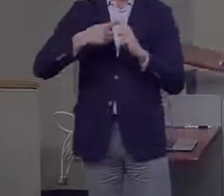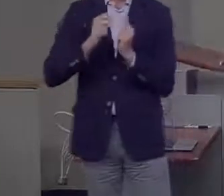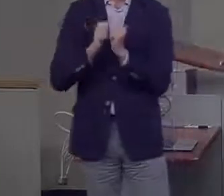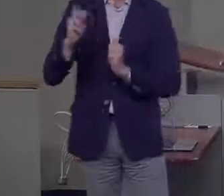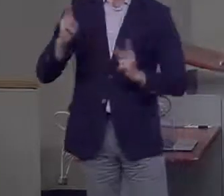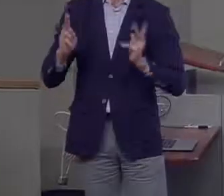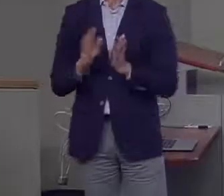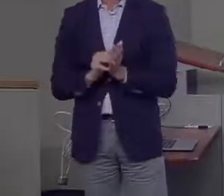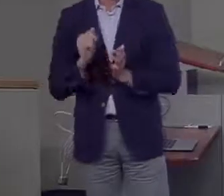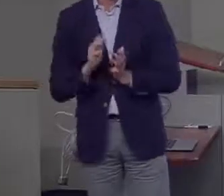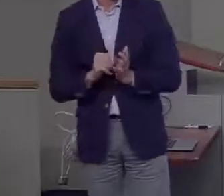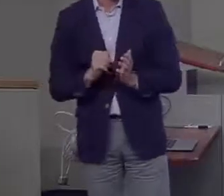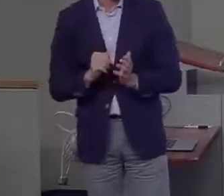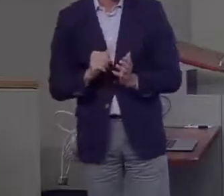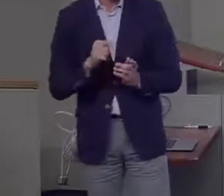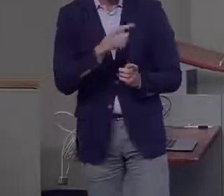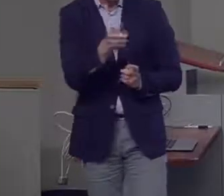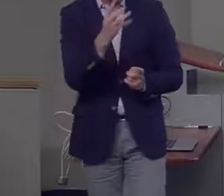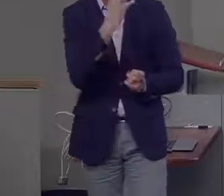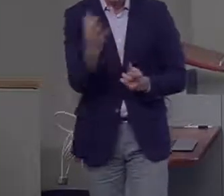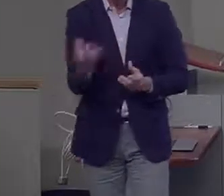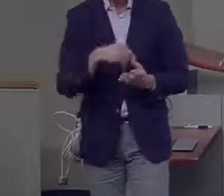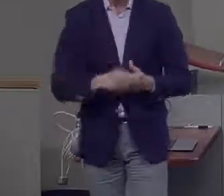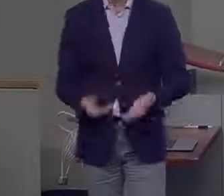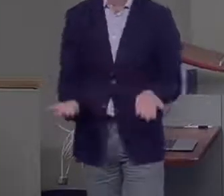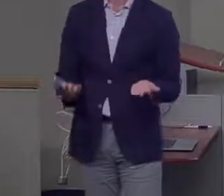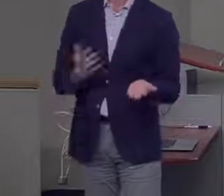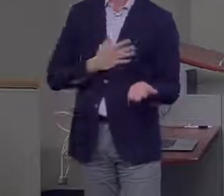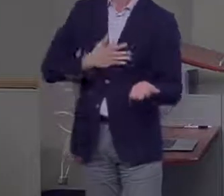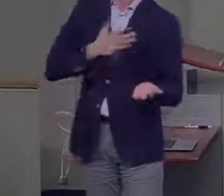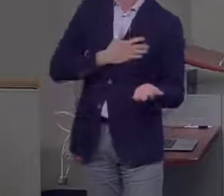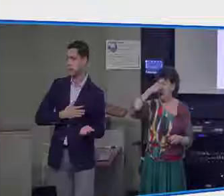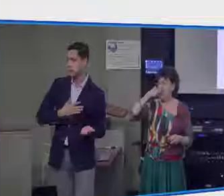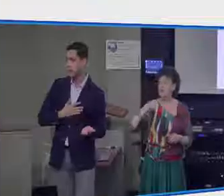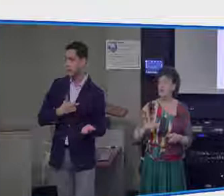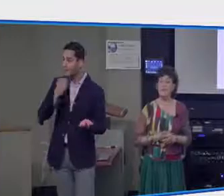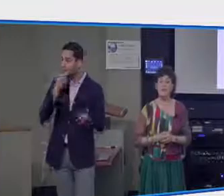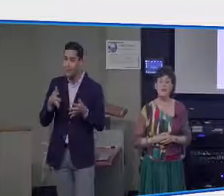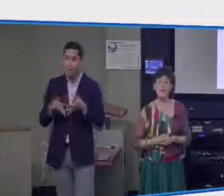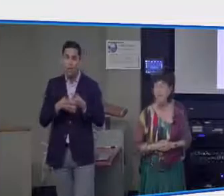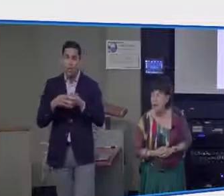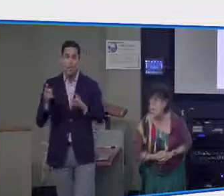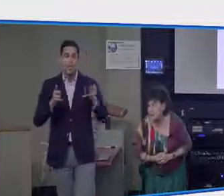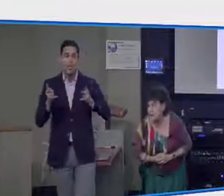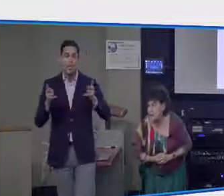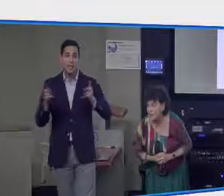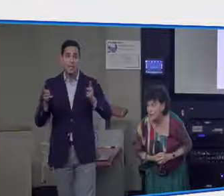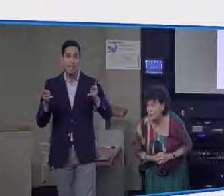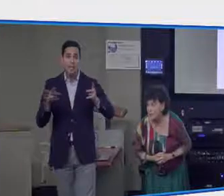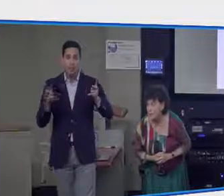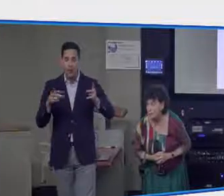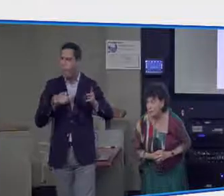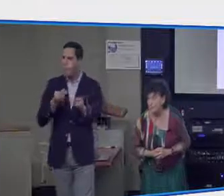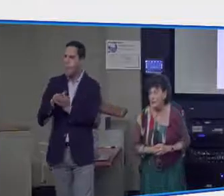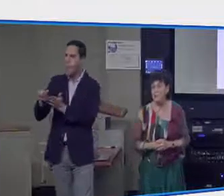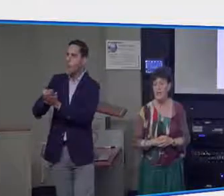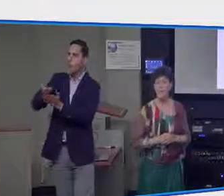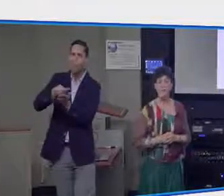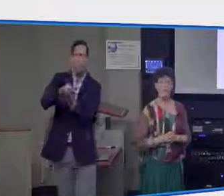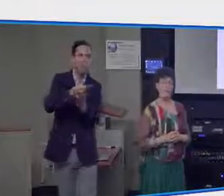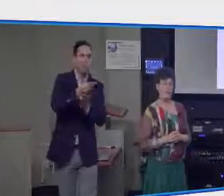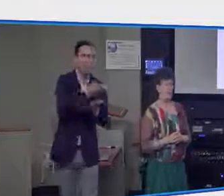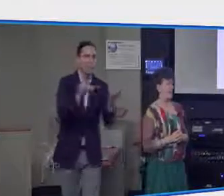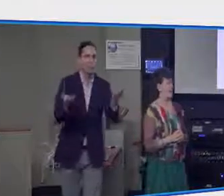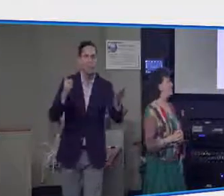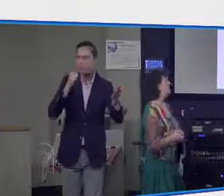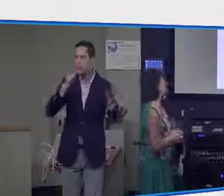invite you all to join us because the American public is being led by the nose by the marketplace, not True